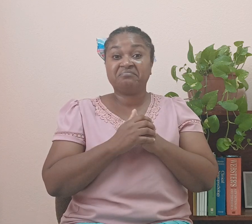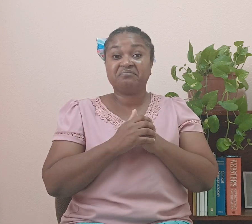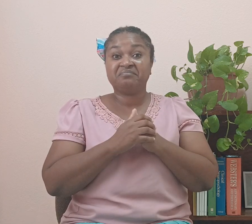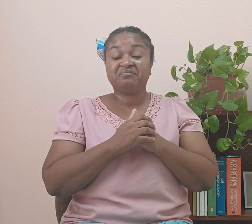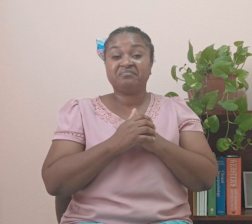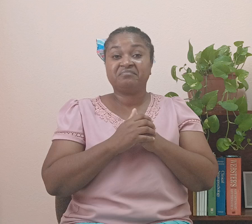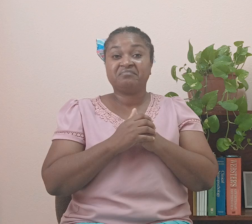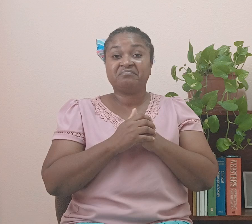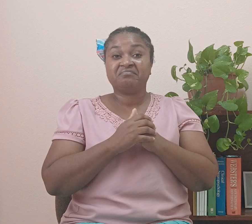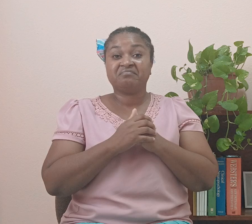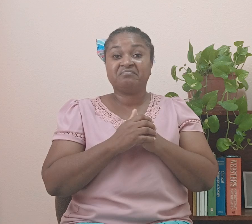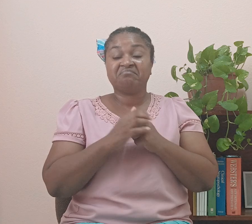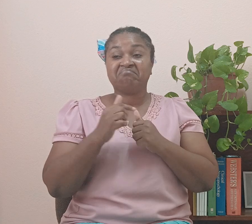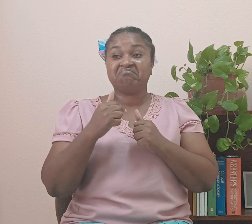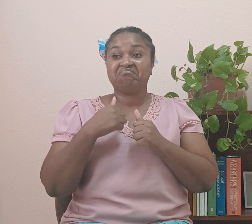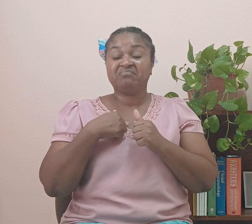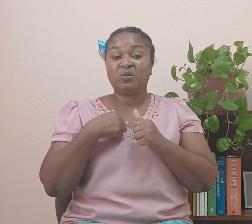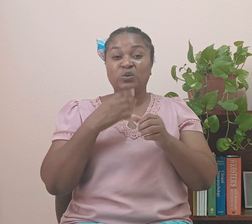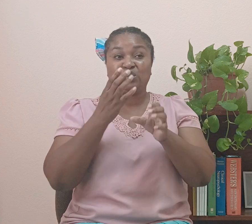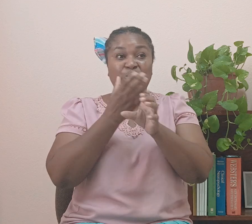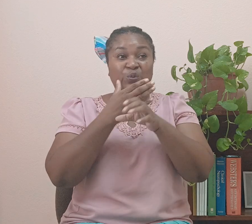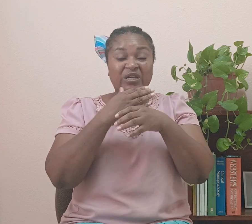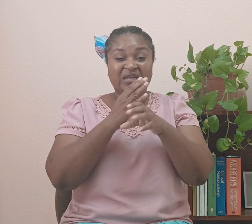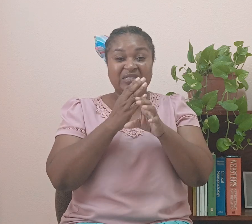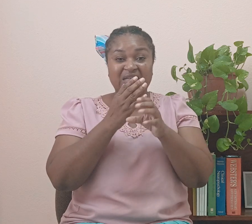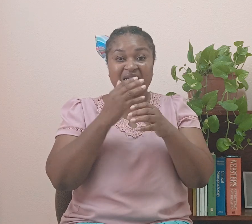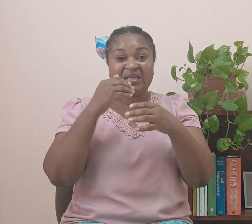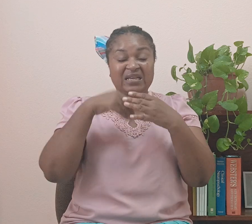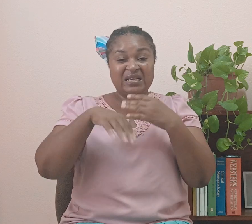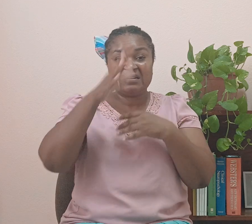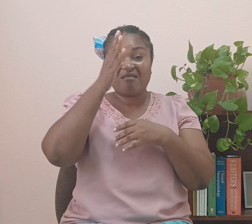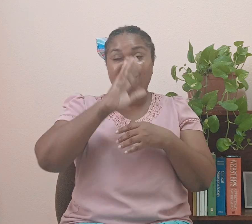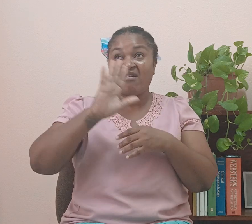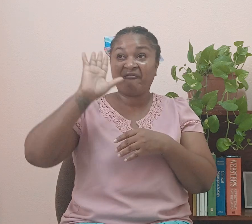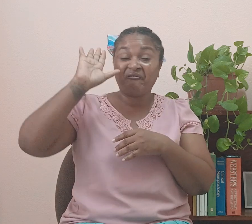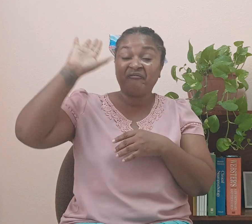I was created in God's image.